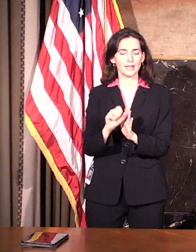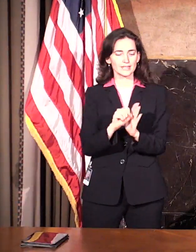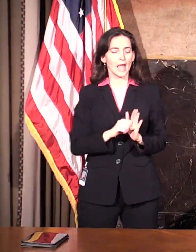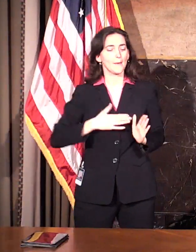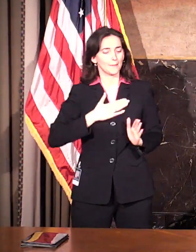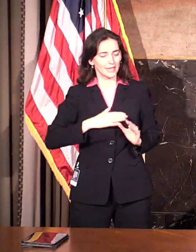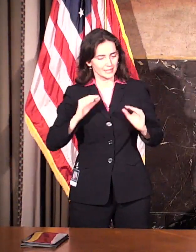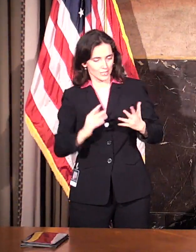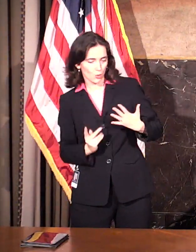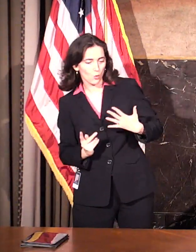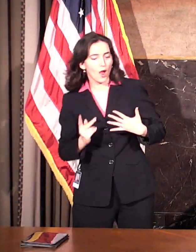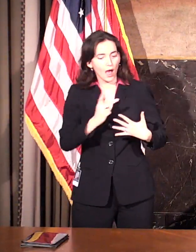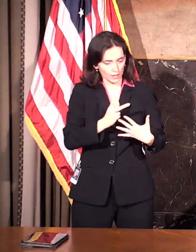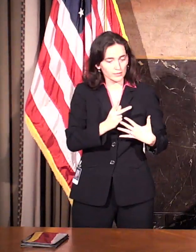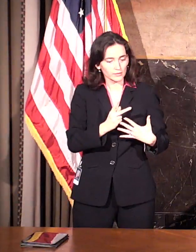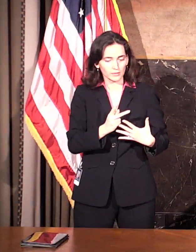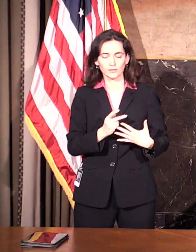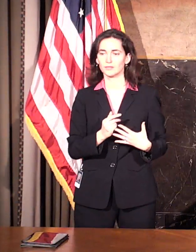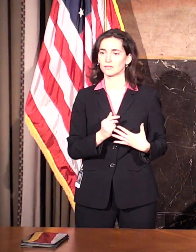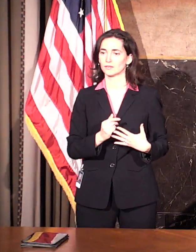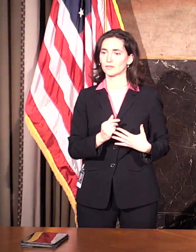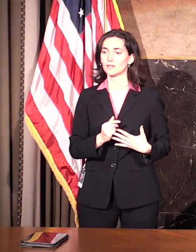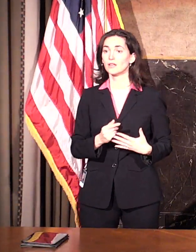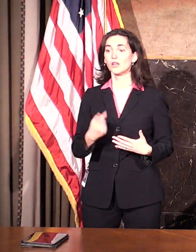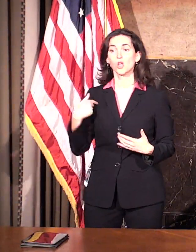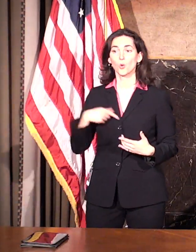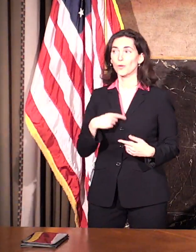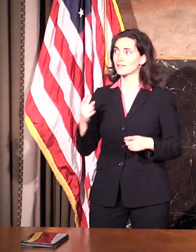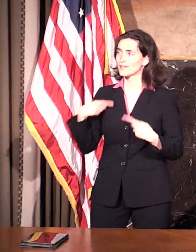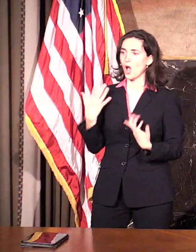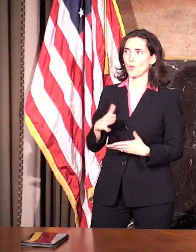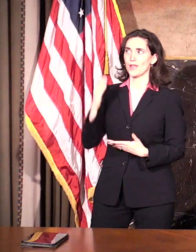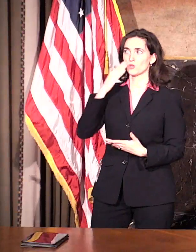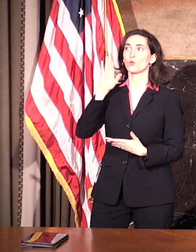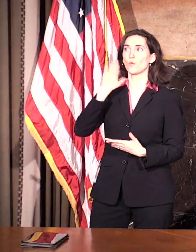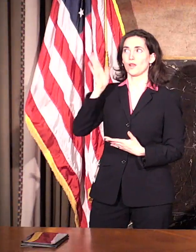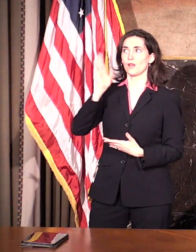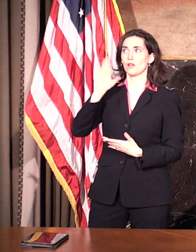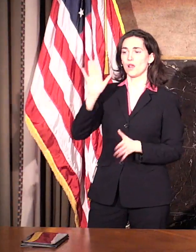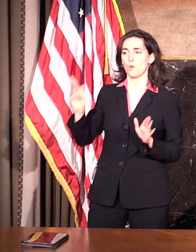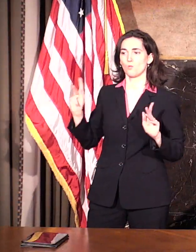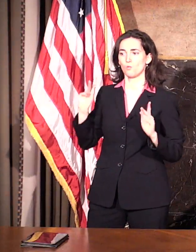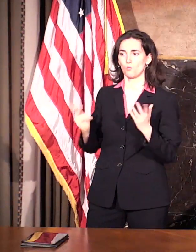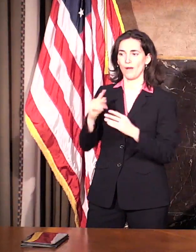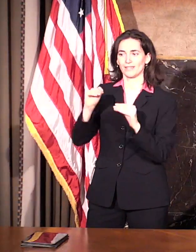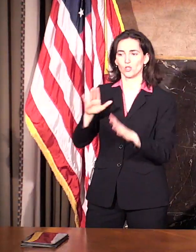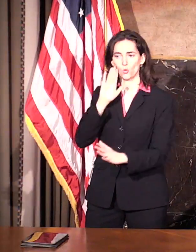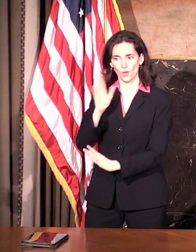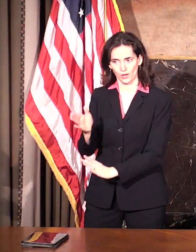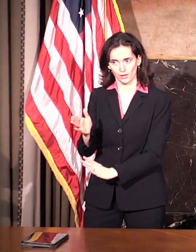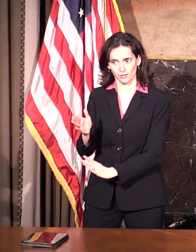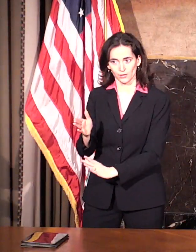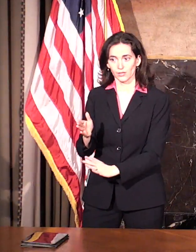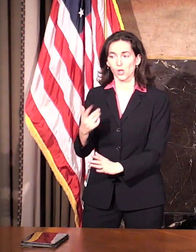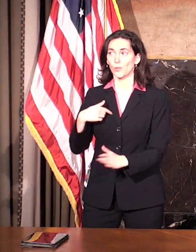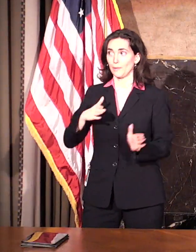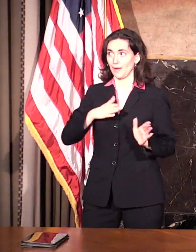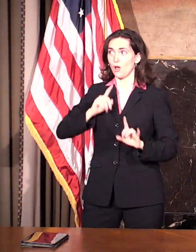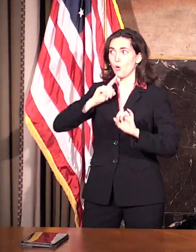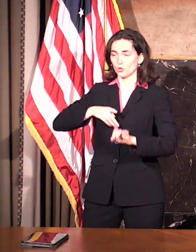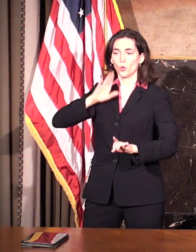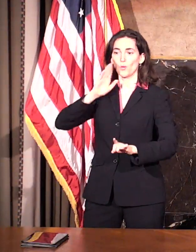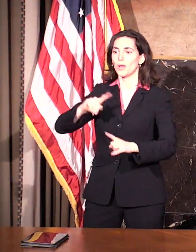teachers. And so for us, we always knew we were going to get there, and this is the order that we were going to take, and we just didn't know